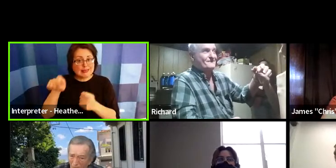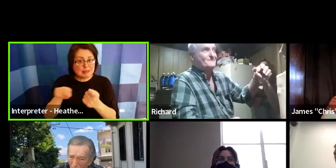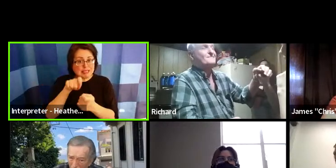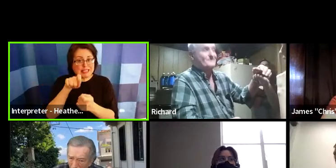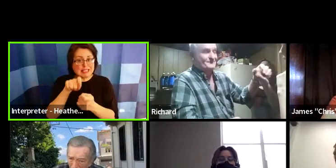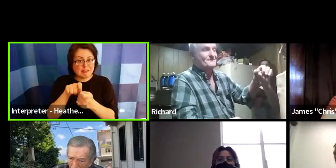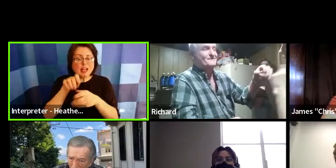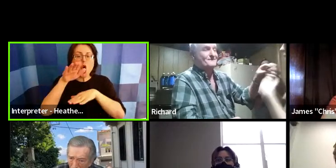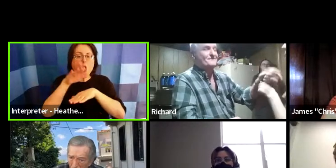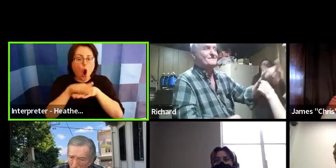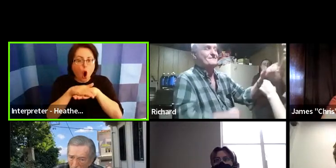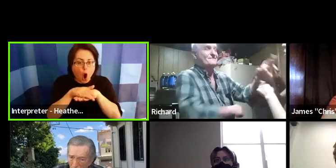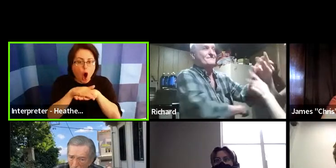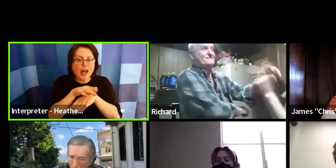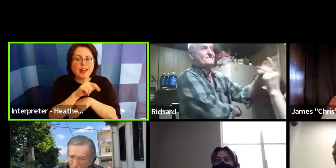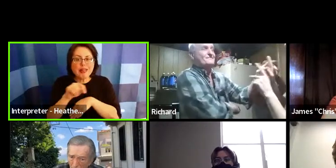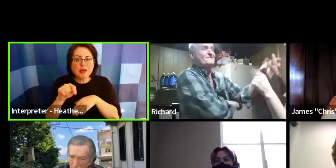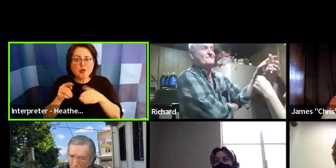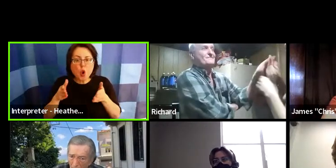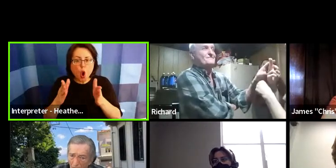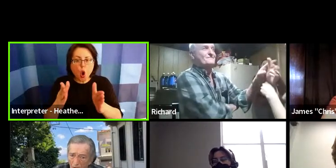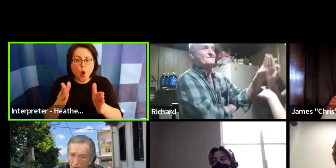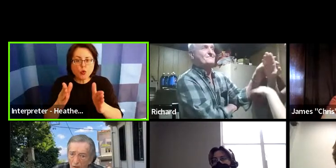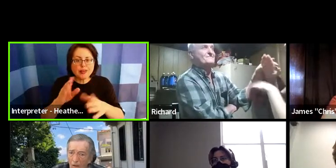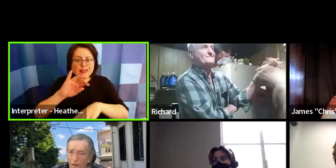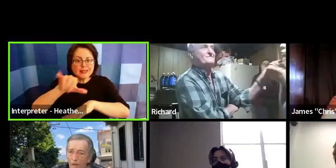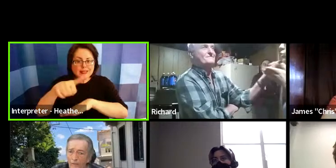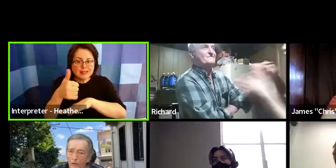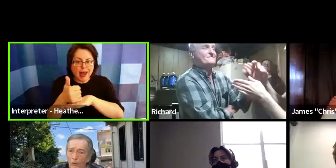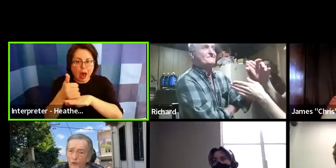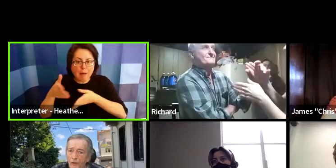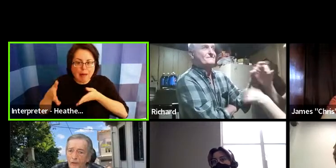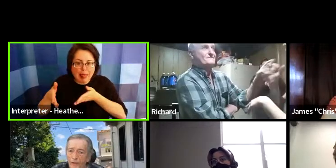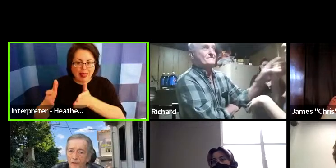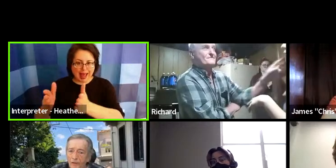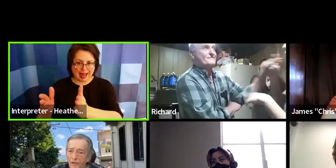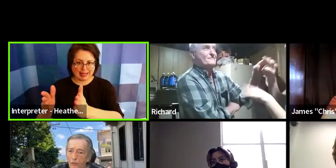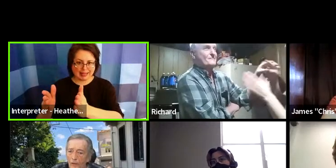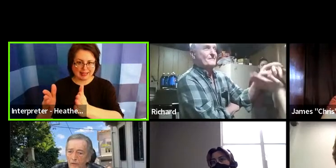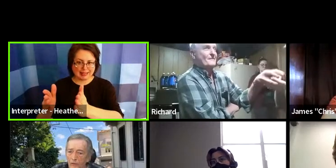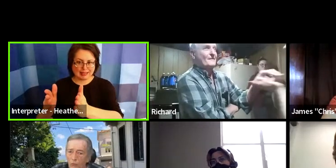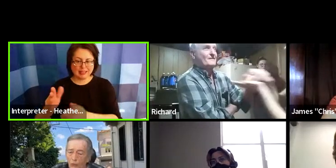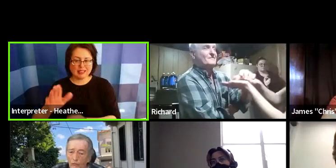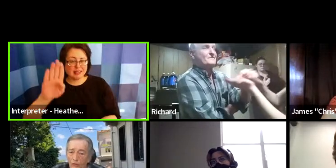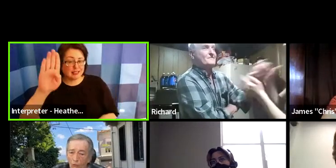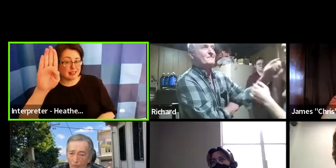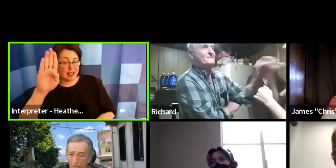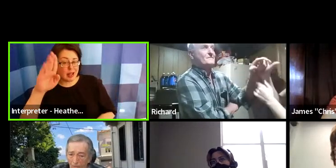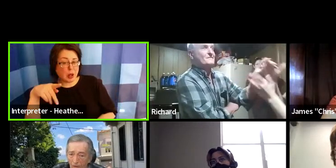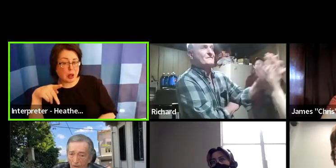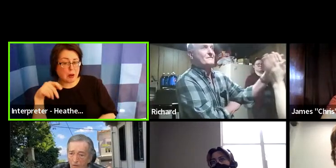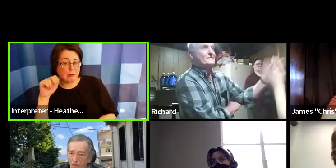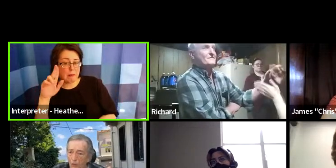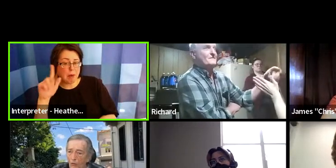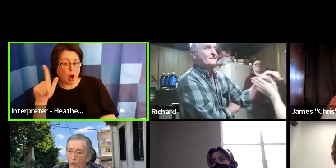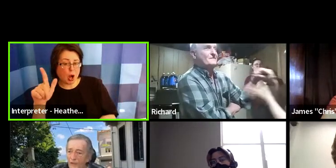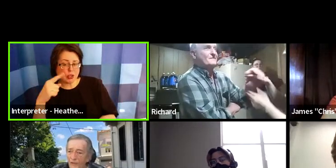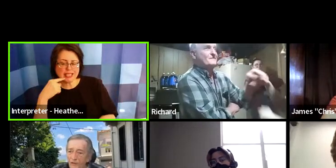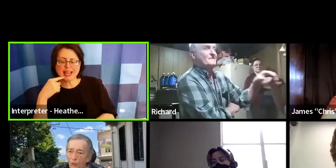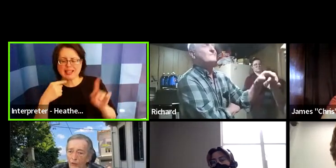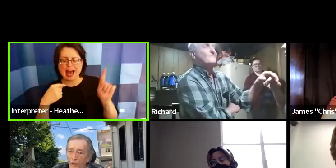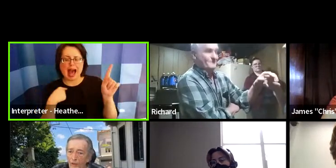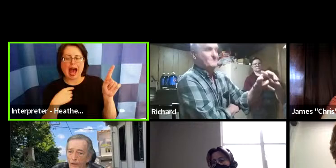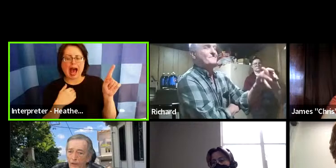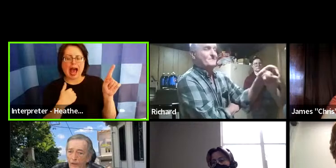road infrastructure instead of the sidewalks. So I have a question, I guess, that's directed toward DOMI. So are